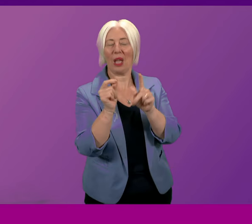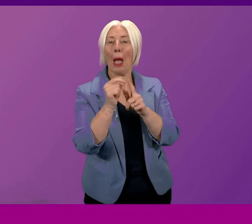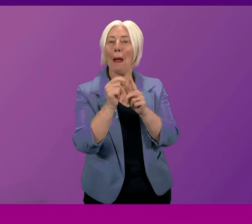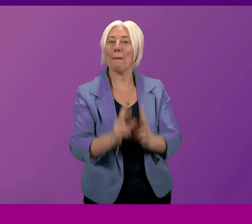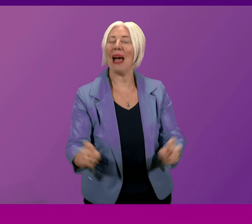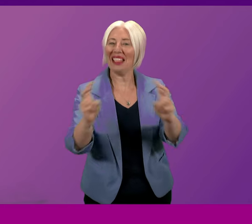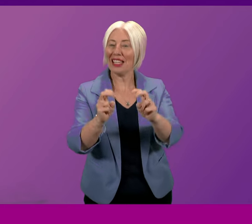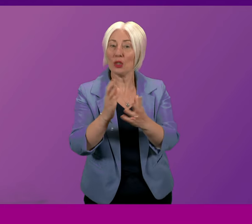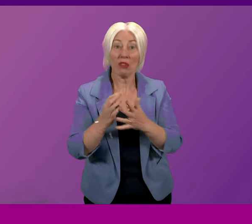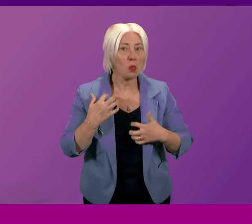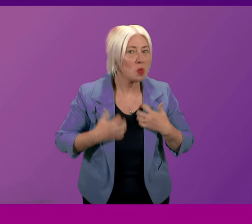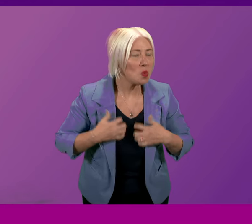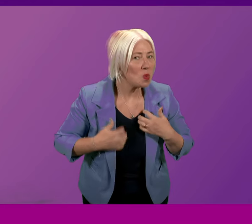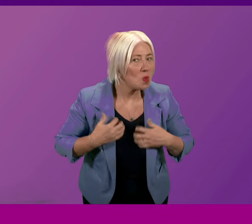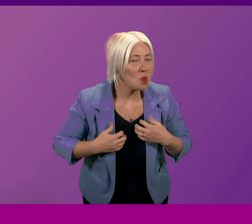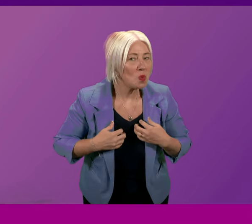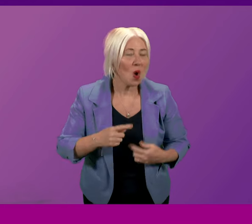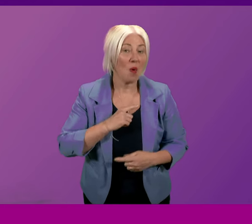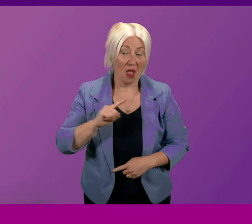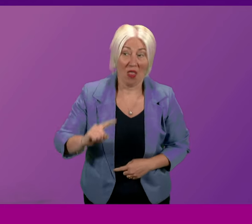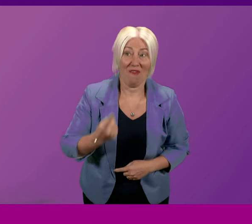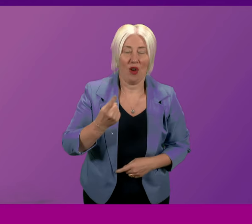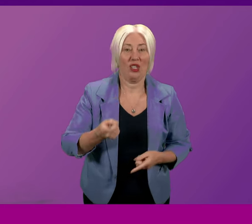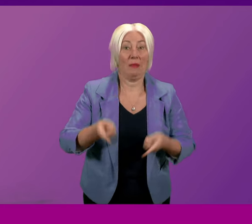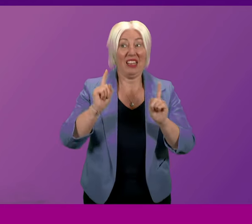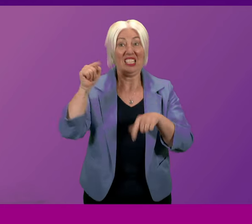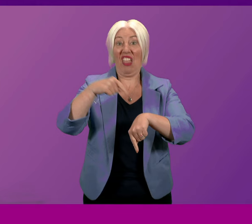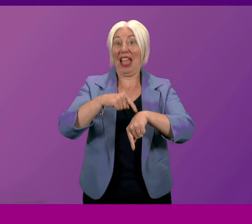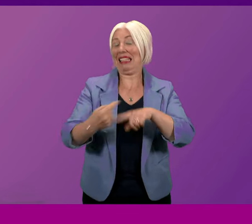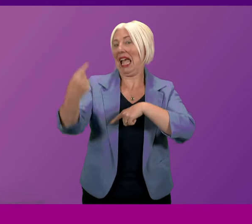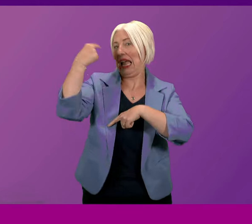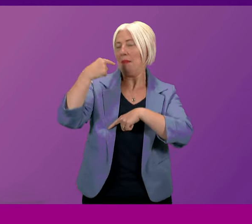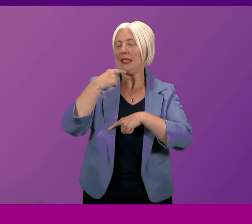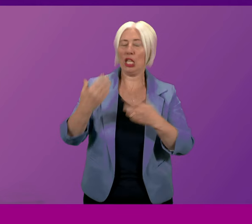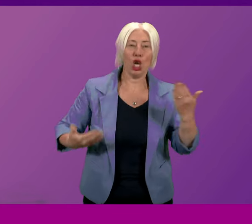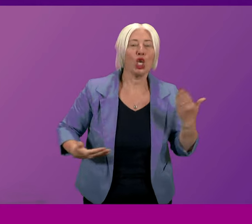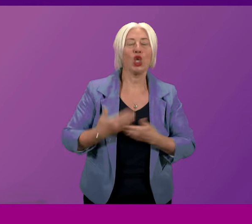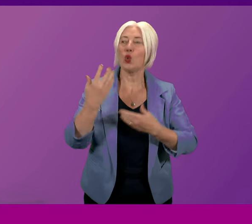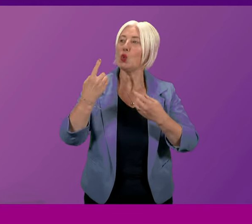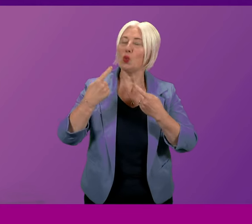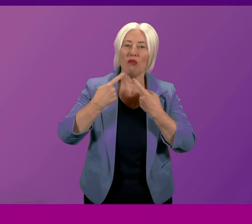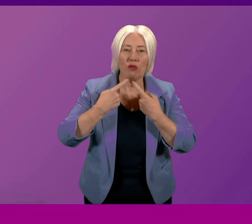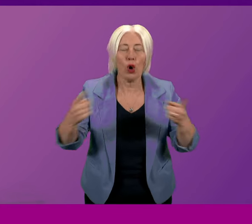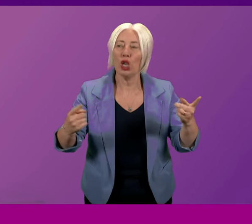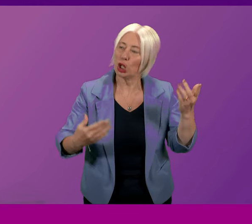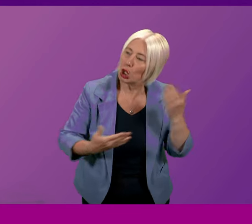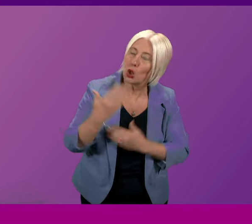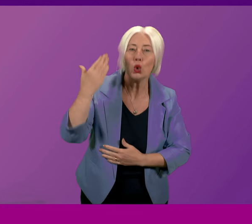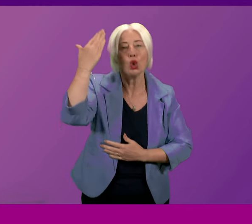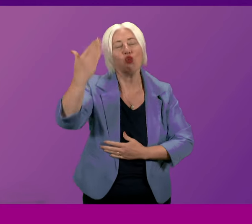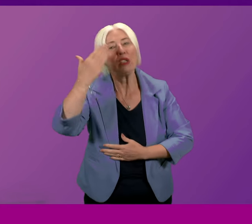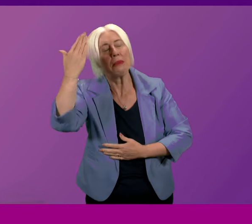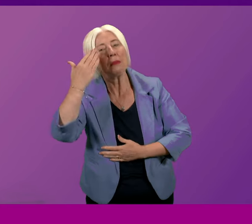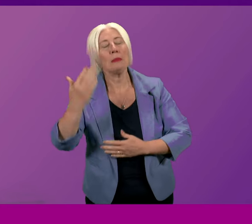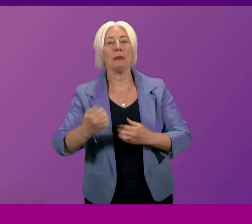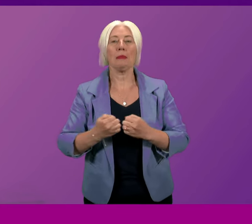great interest as the then First Minister spoke of a new voice, of new dreams, of a